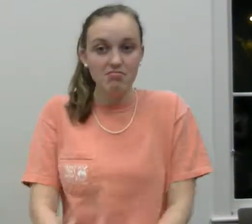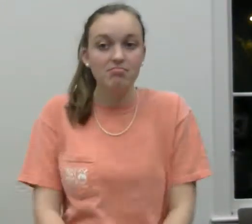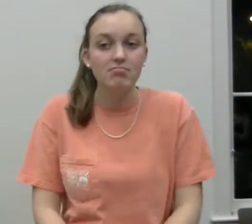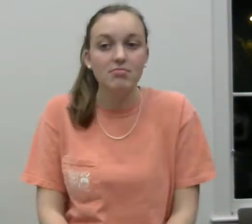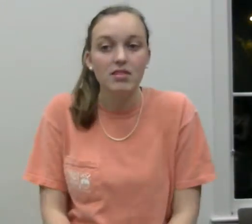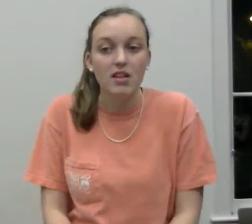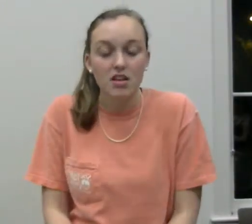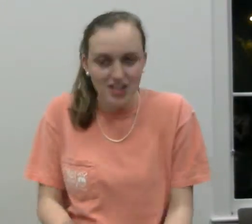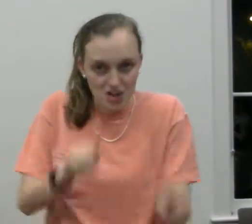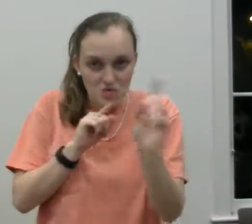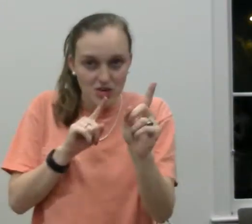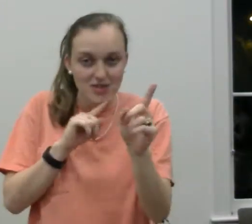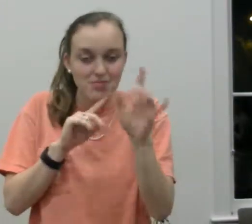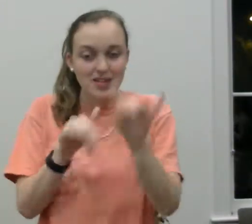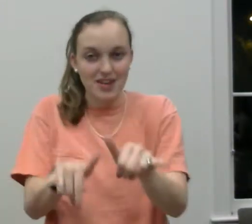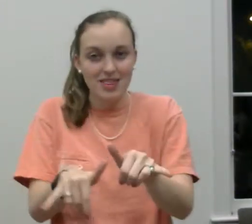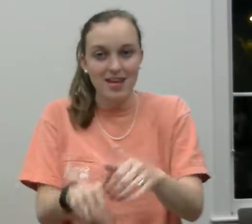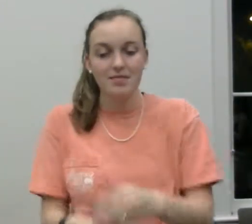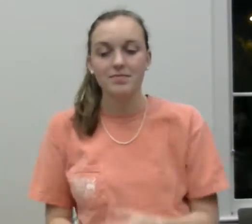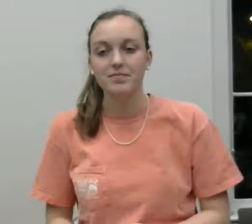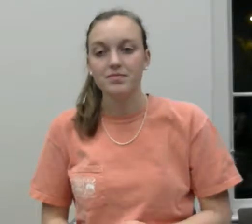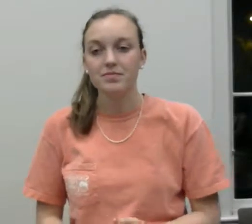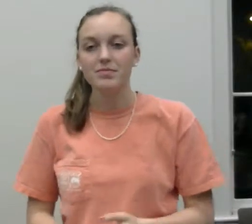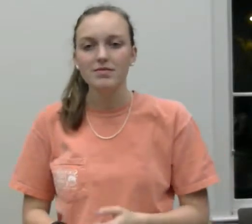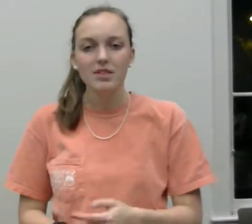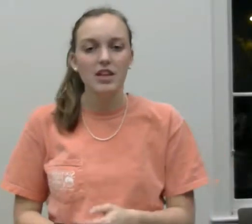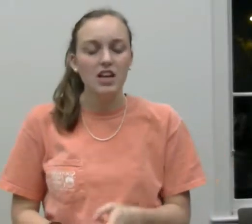respond to change the temperature of the water, to touch,